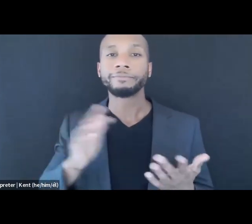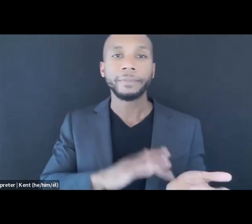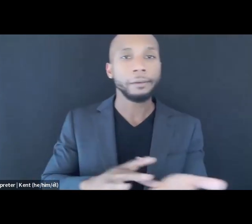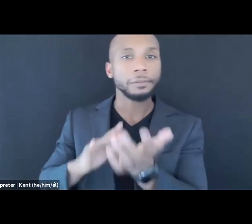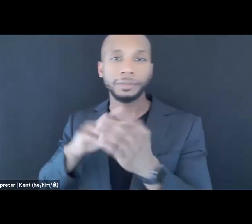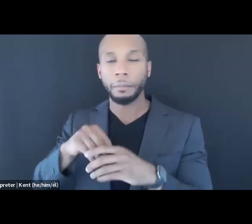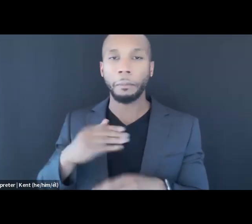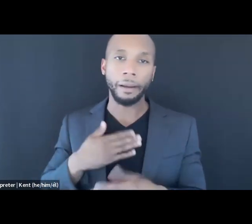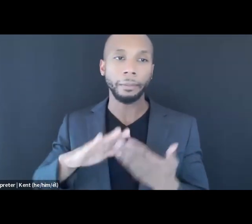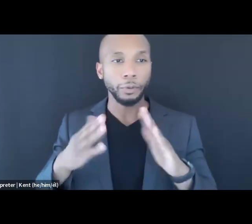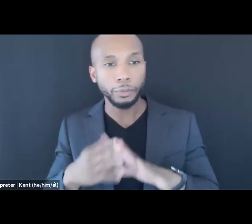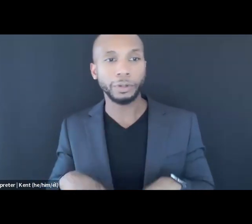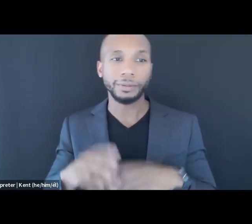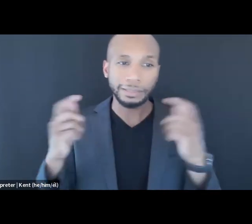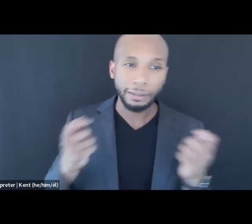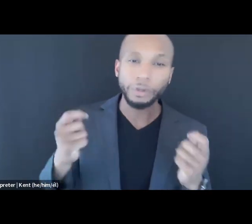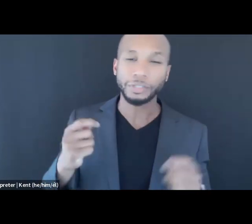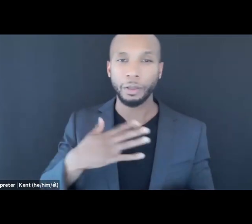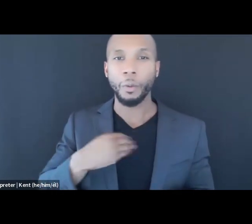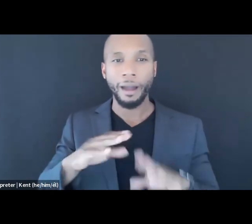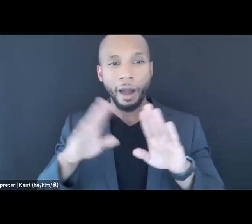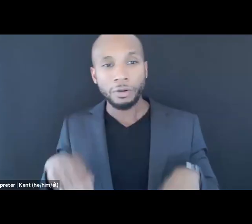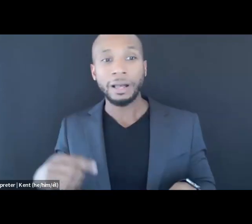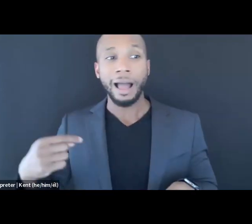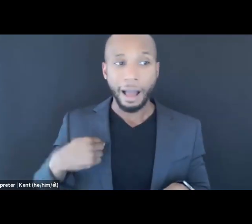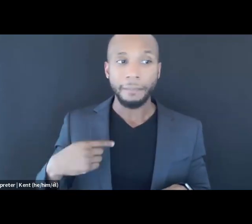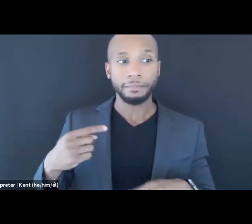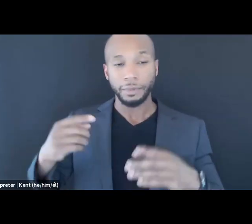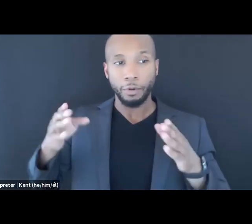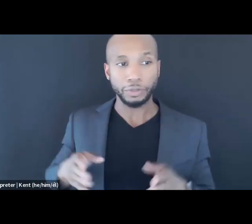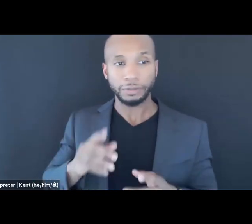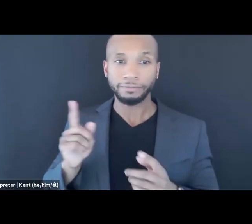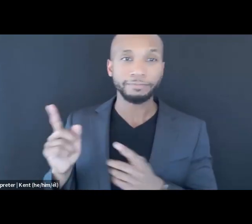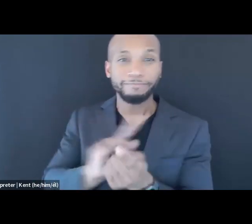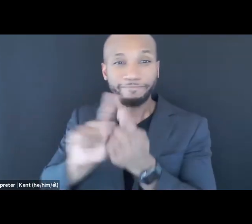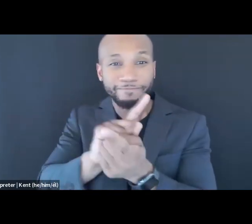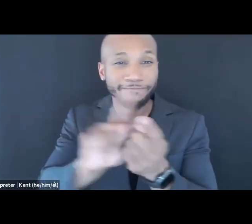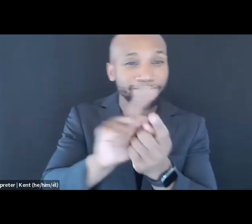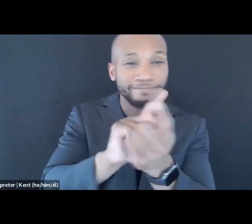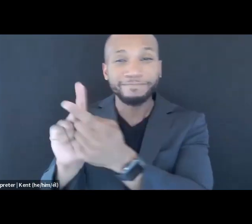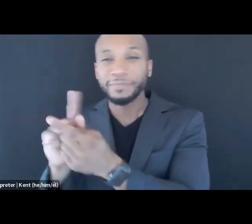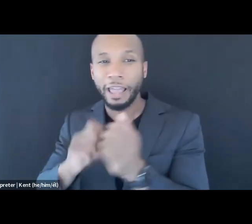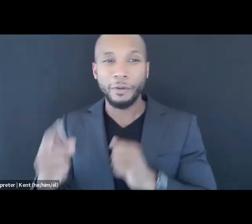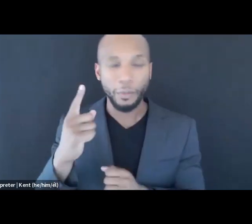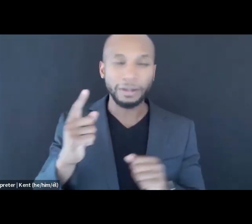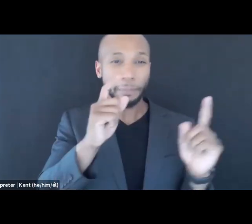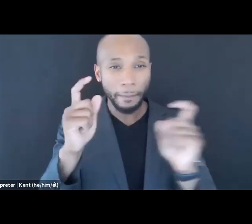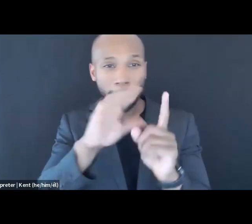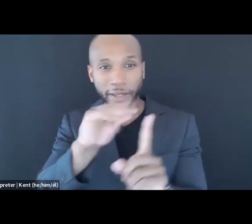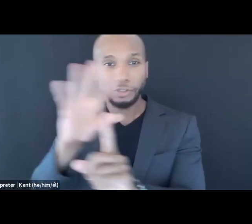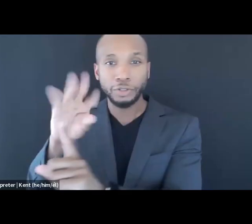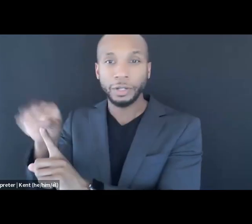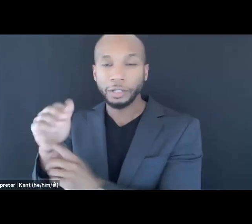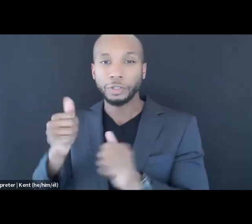my community or a celebration at the White House, I'm the person running around and finagling my way to everyone, often taking pictures and